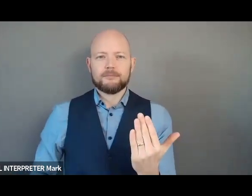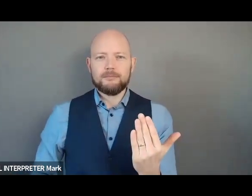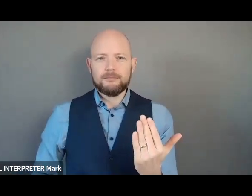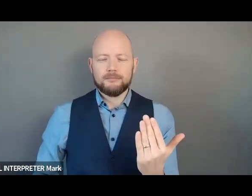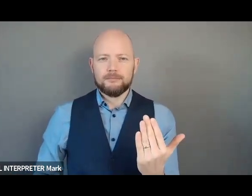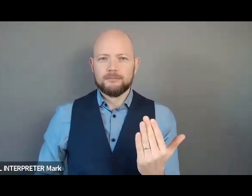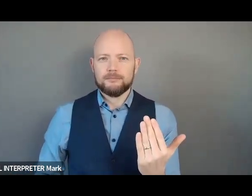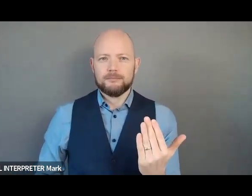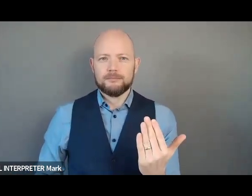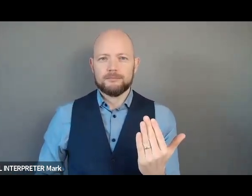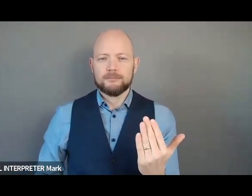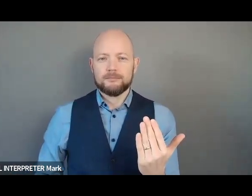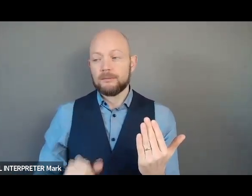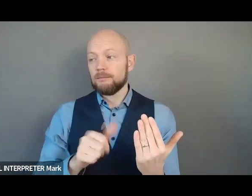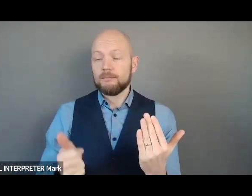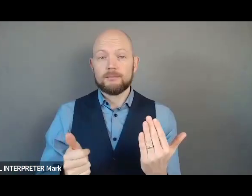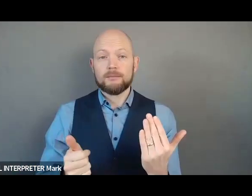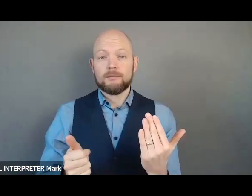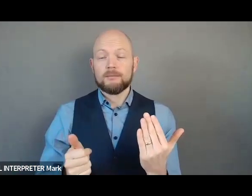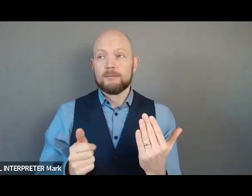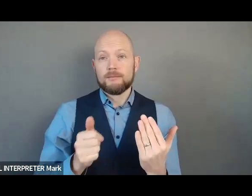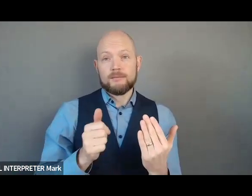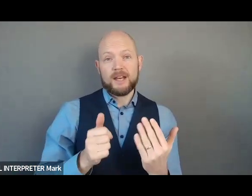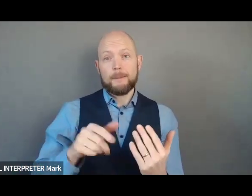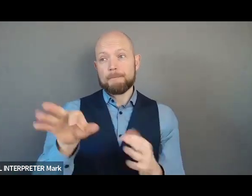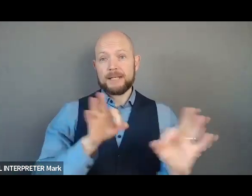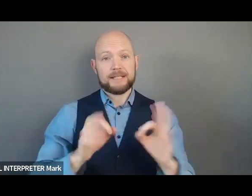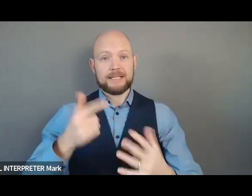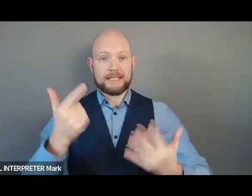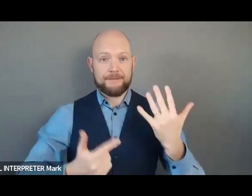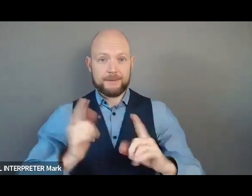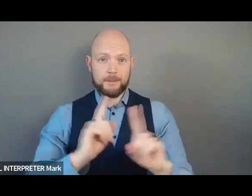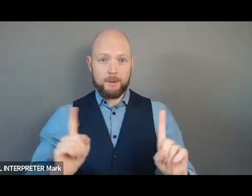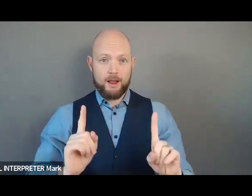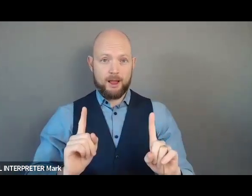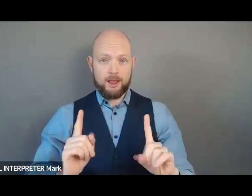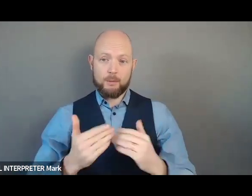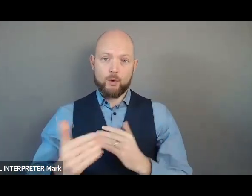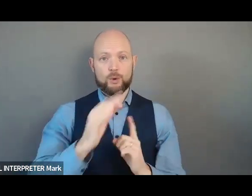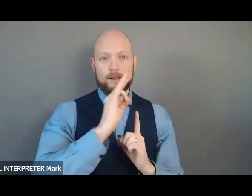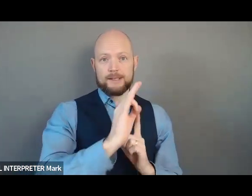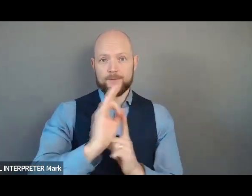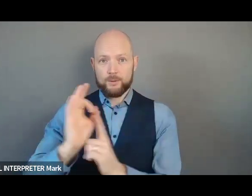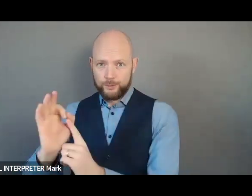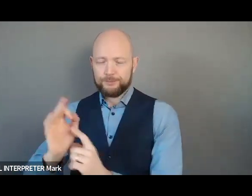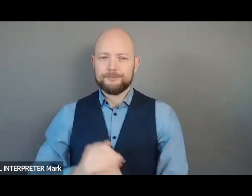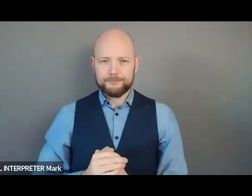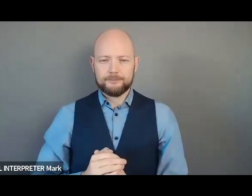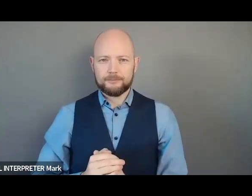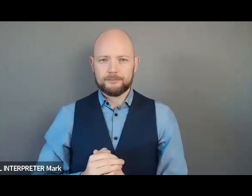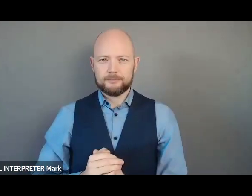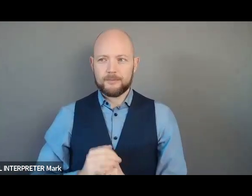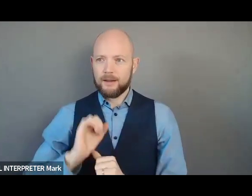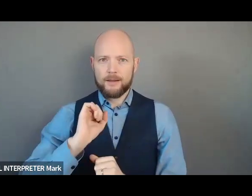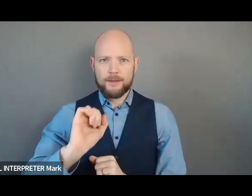we interviewed a handful of them, 17 people, and we inquired into their responses